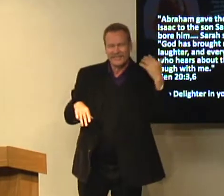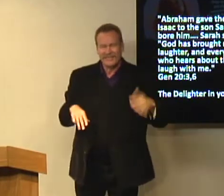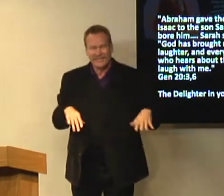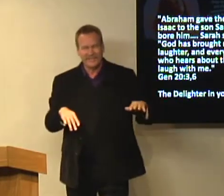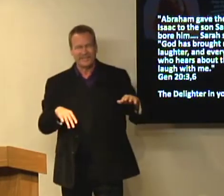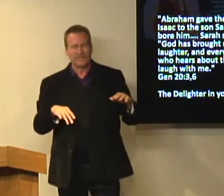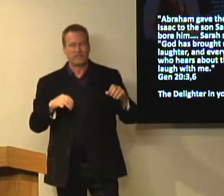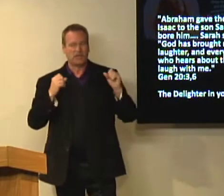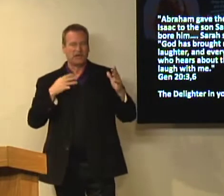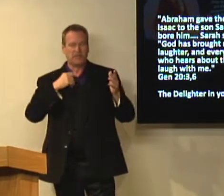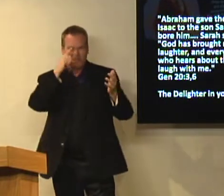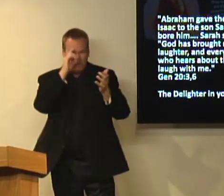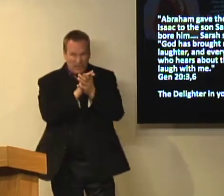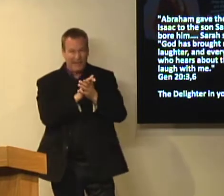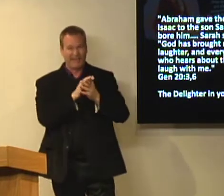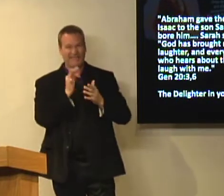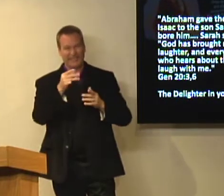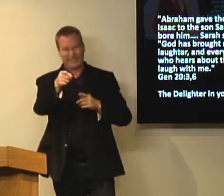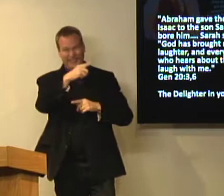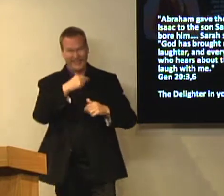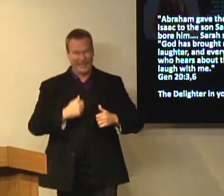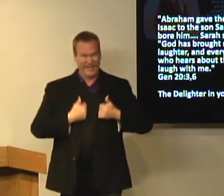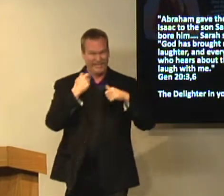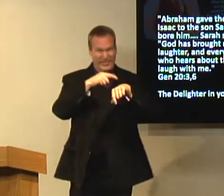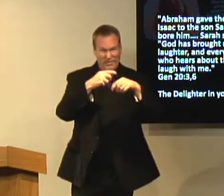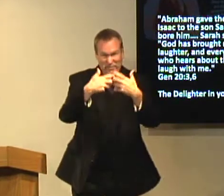You know, a person who's friendly.